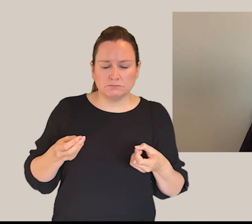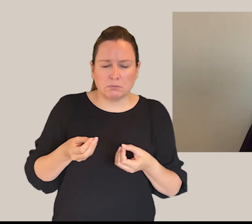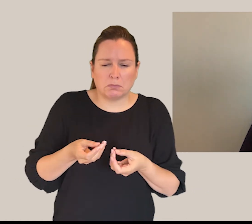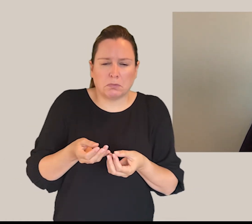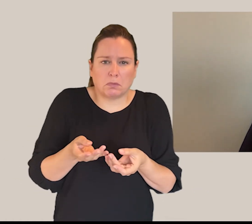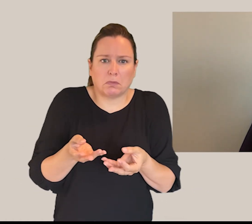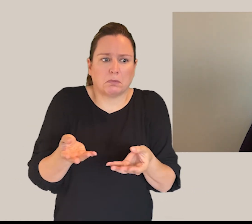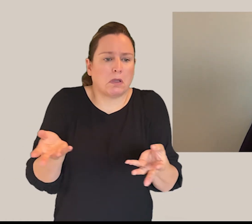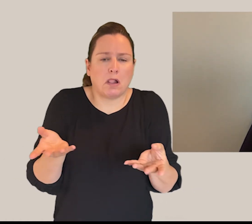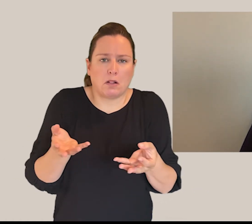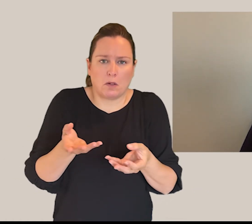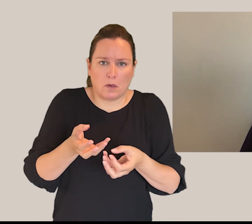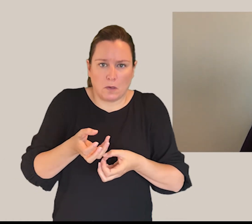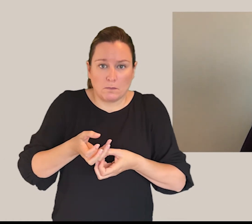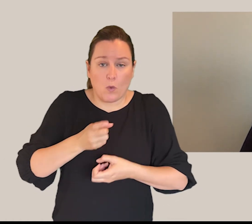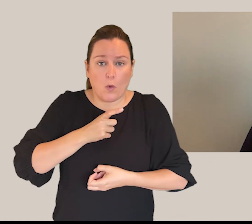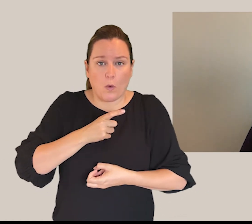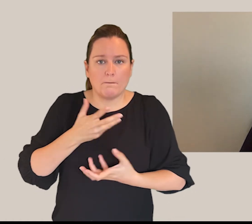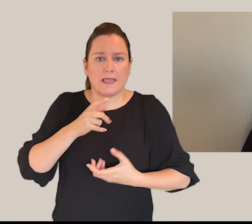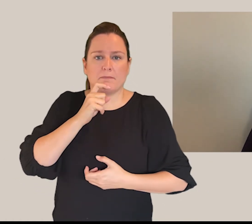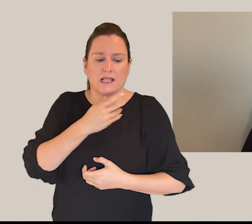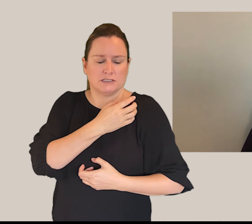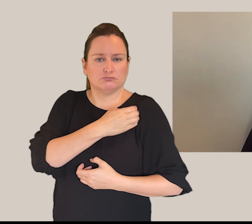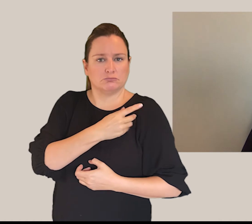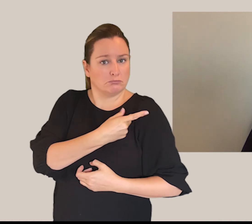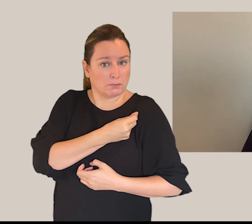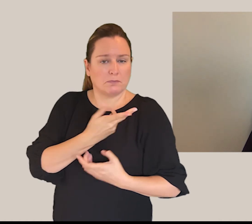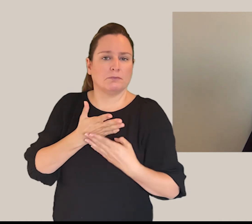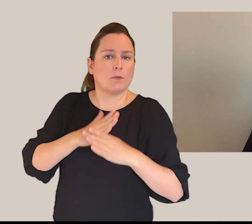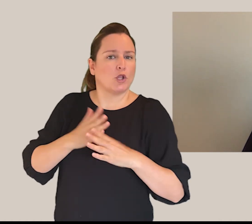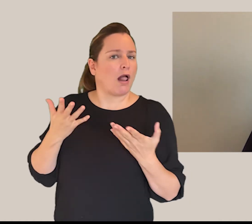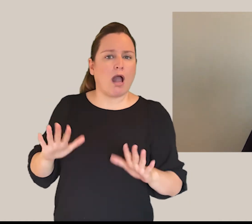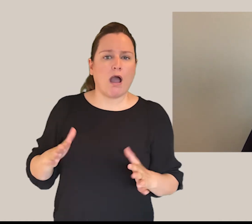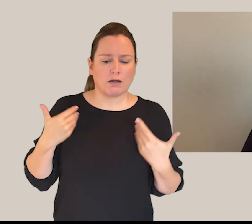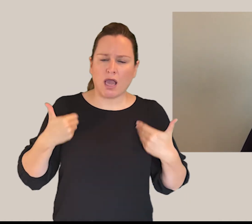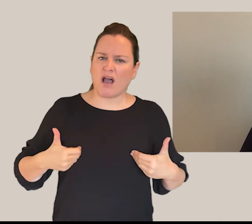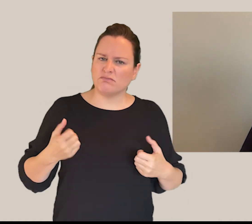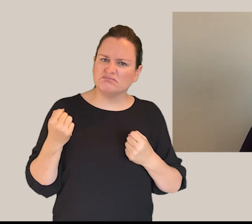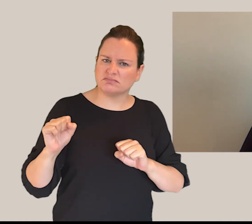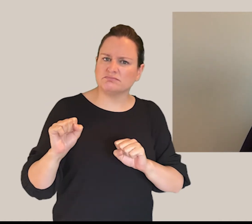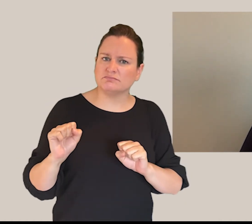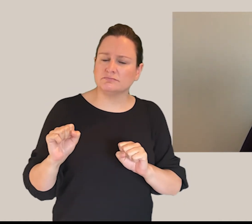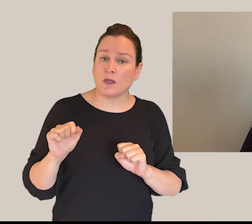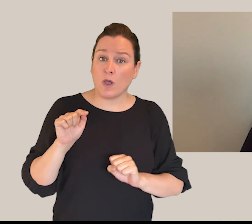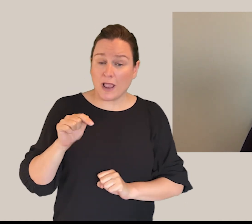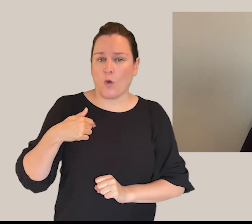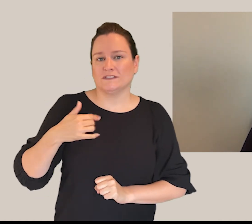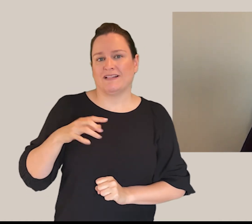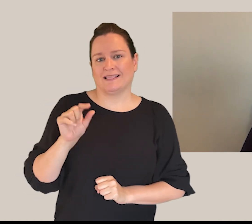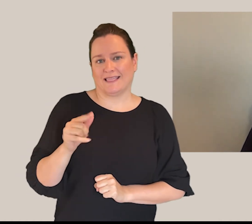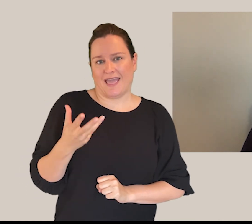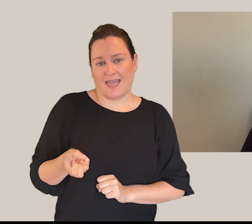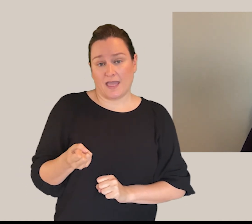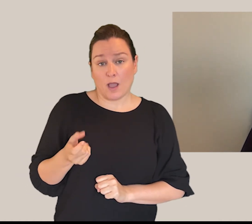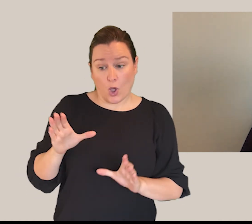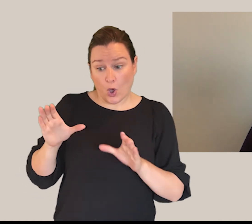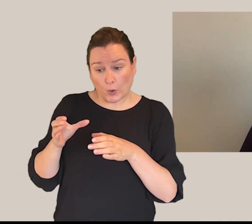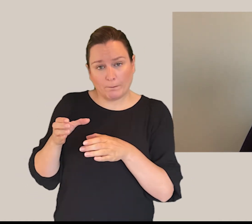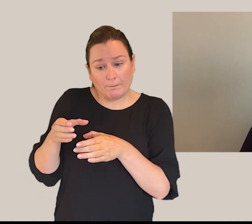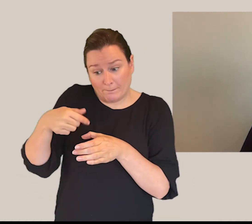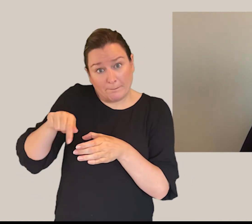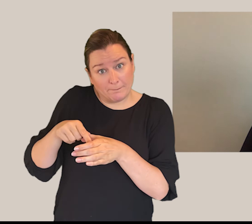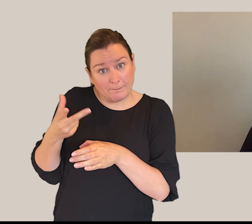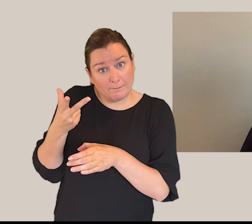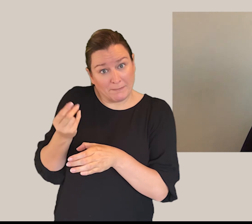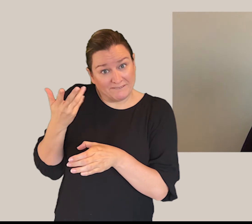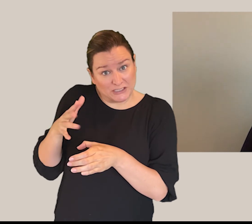to transmit from person to person, as many people will be immune. This is what we're aiming for with vaccination,